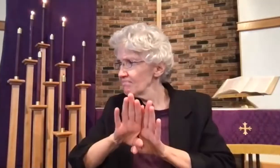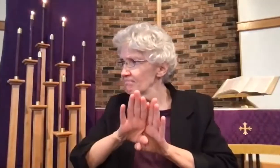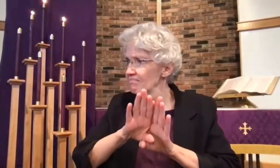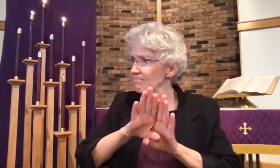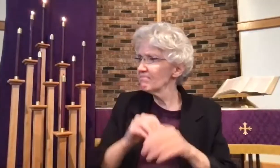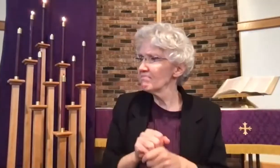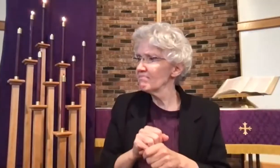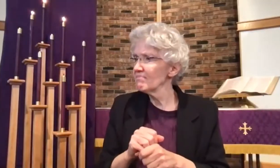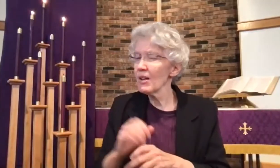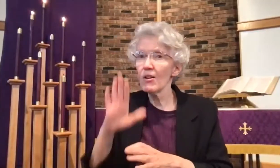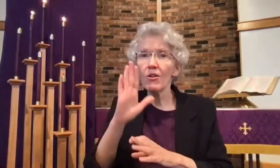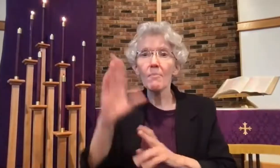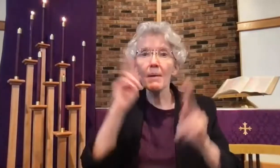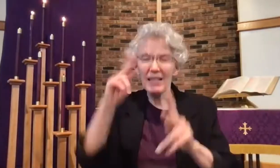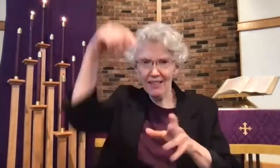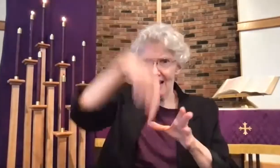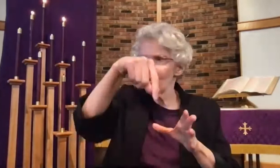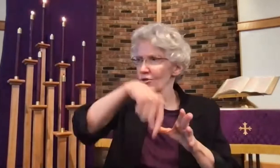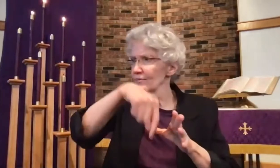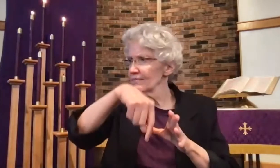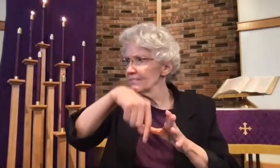They will destroy you and all your people.